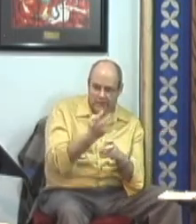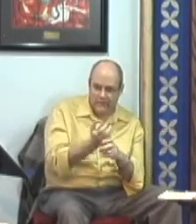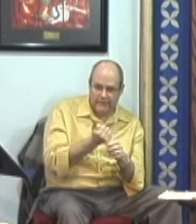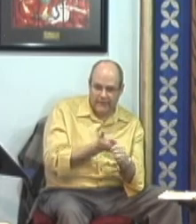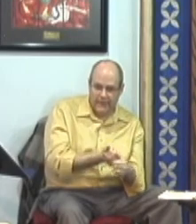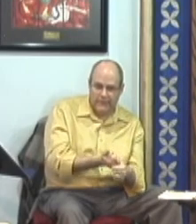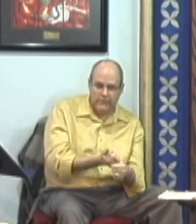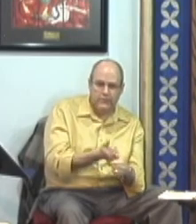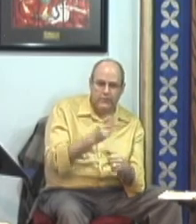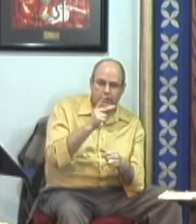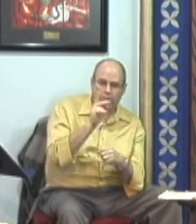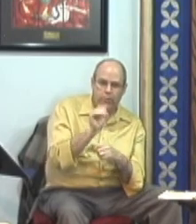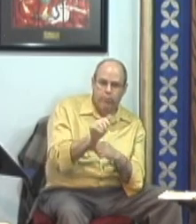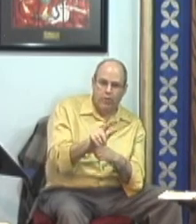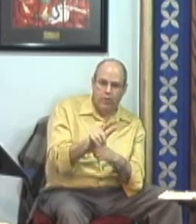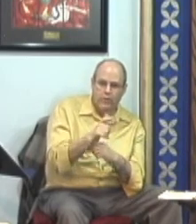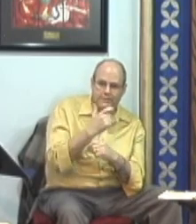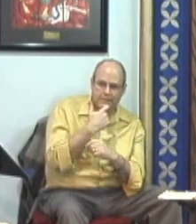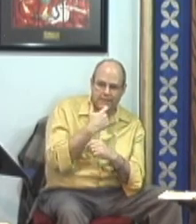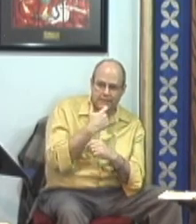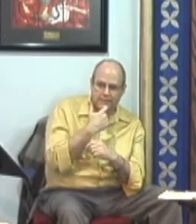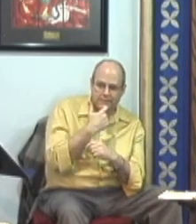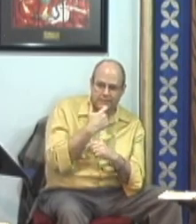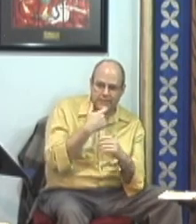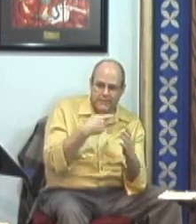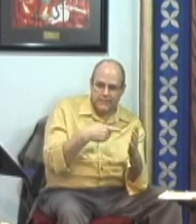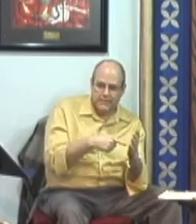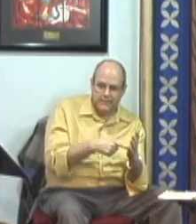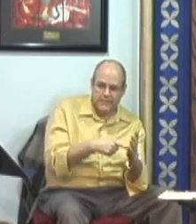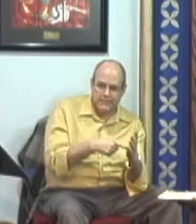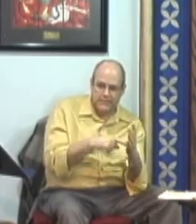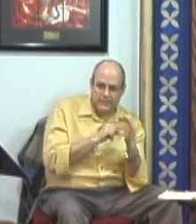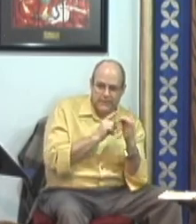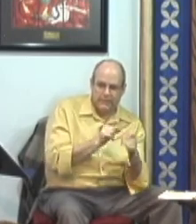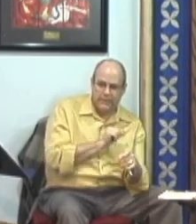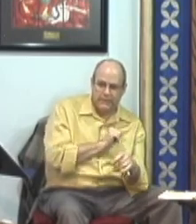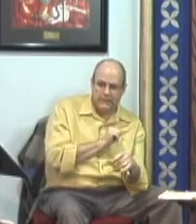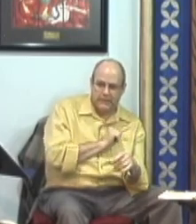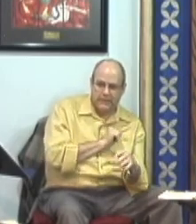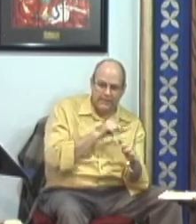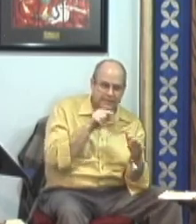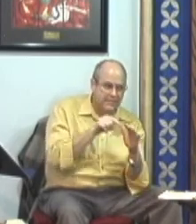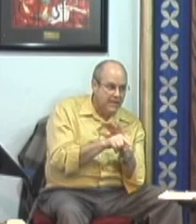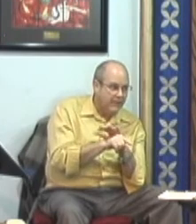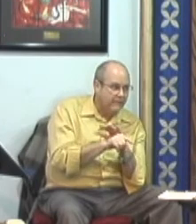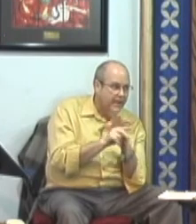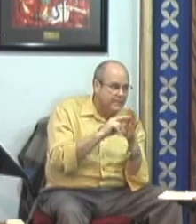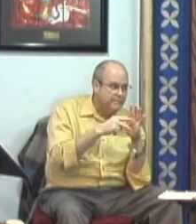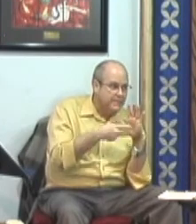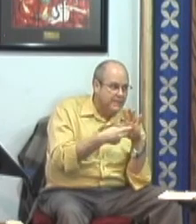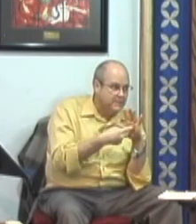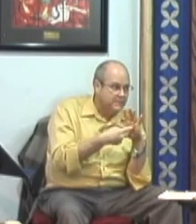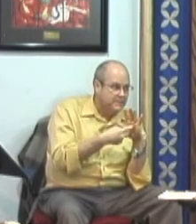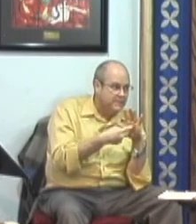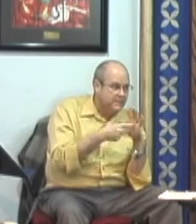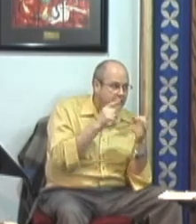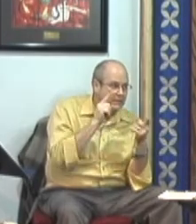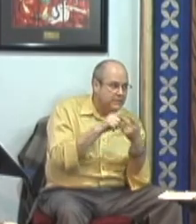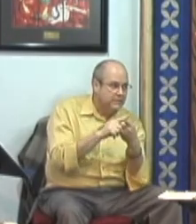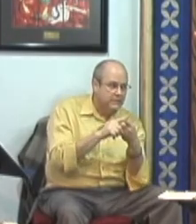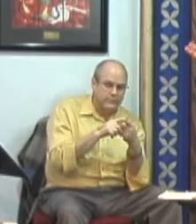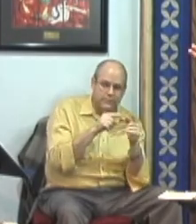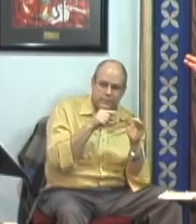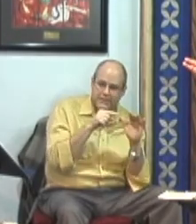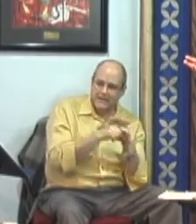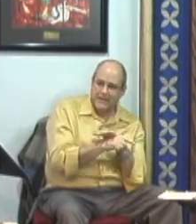this, Paul tells us that this giving ourselves as a sacrifice means to